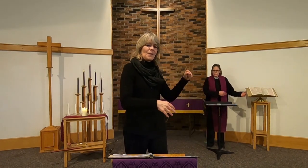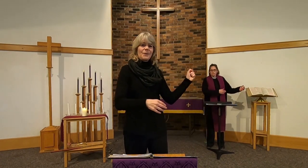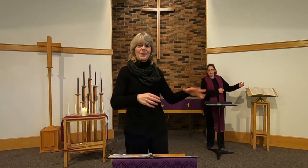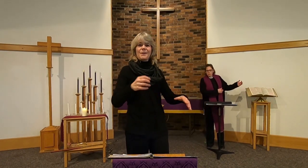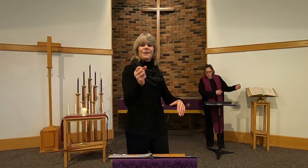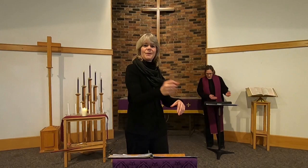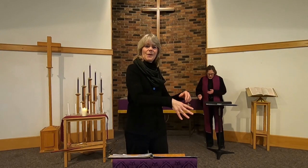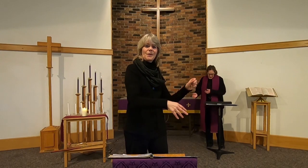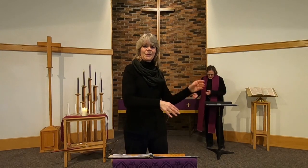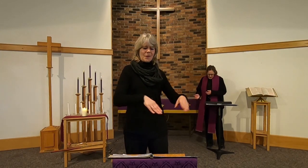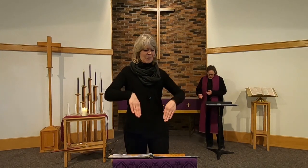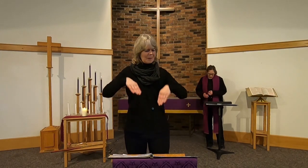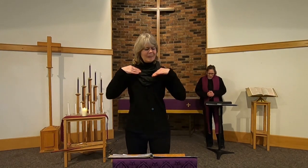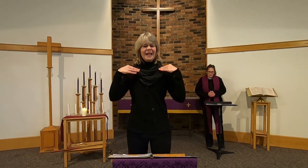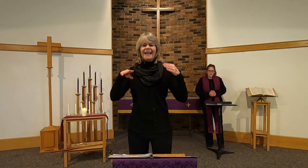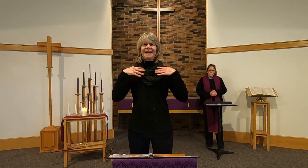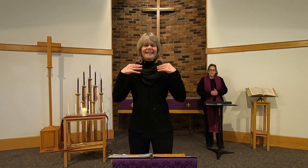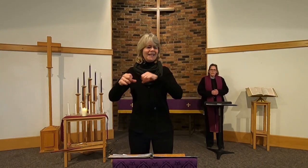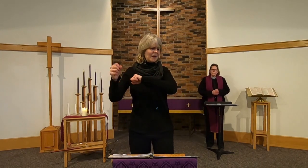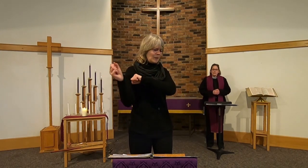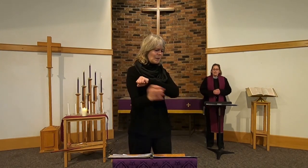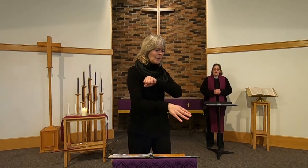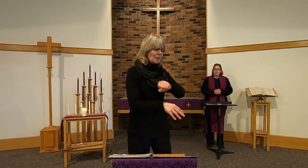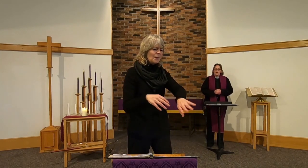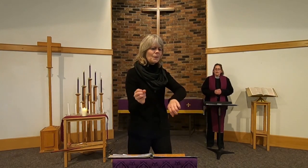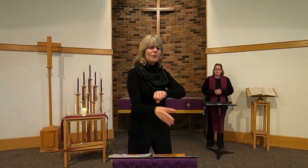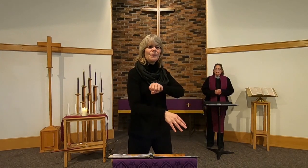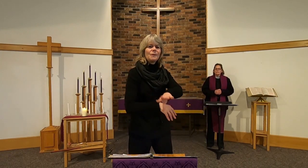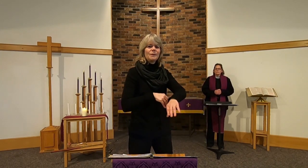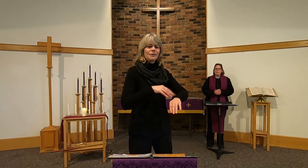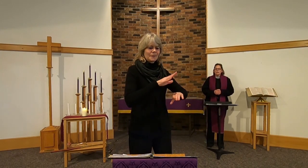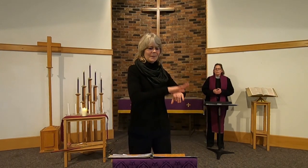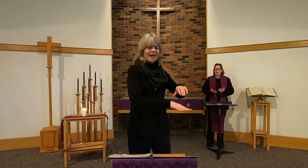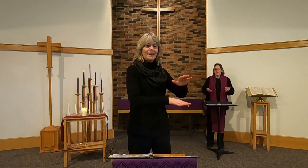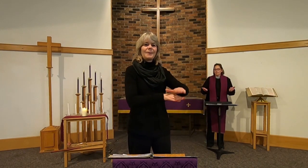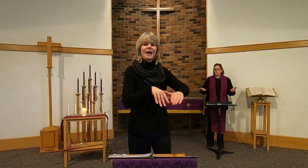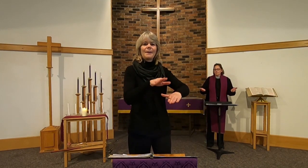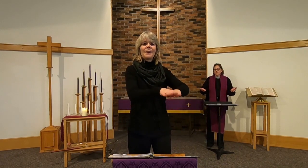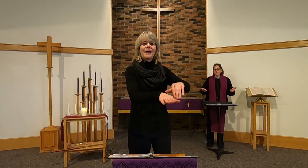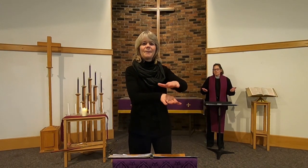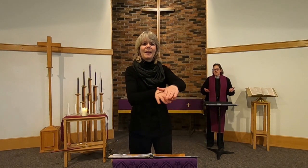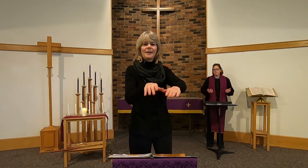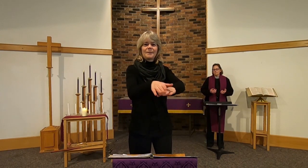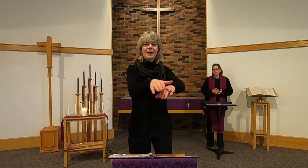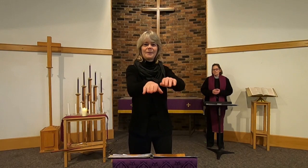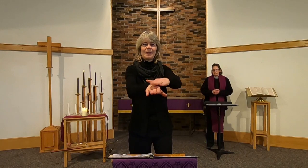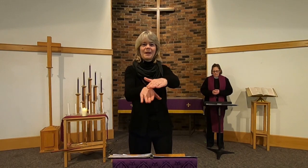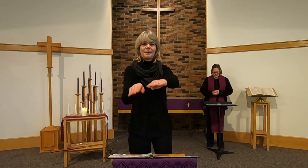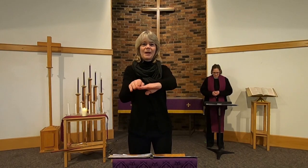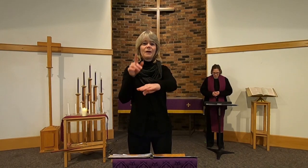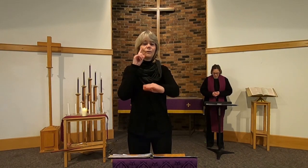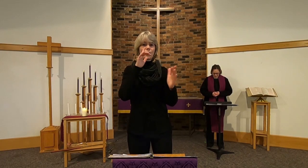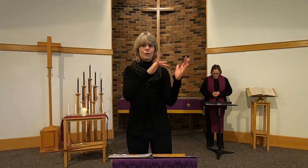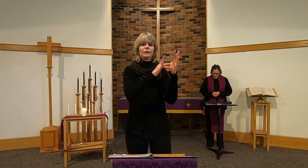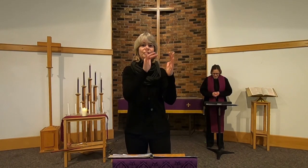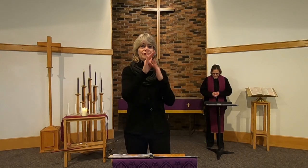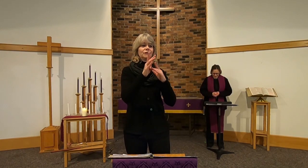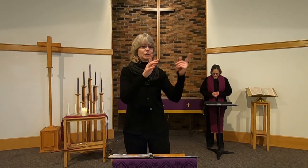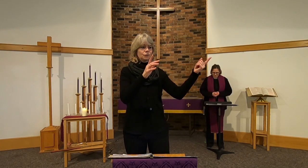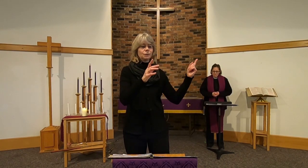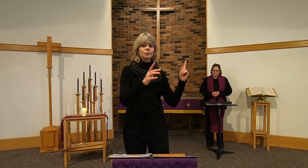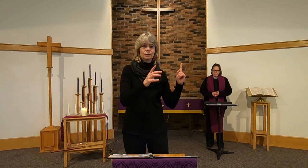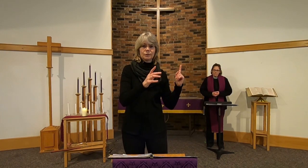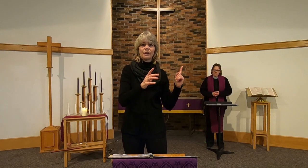ground. They threw their blankets on the ground to make a path for Jesus